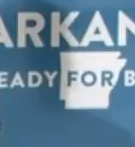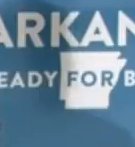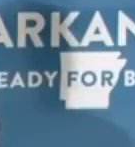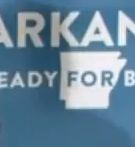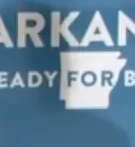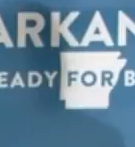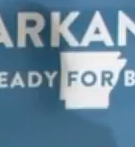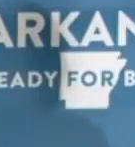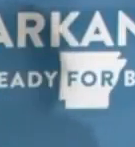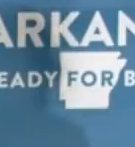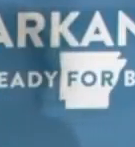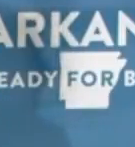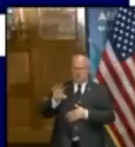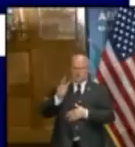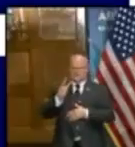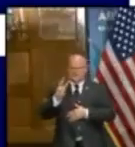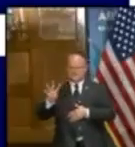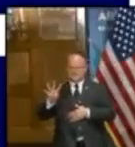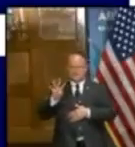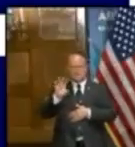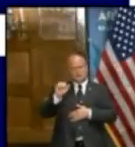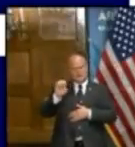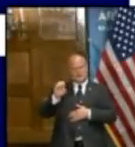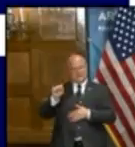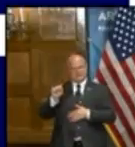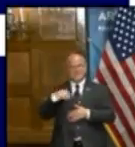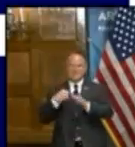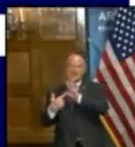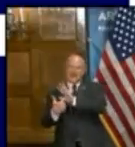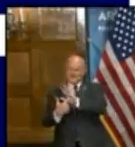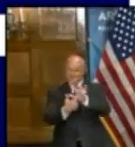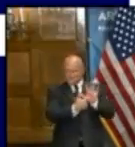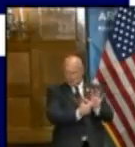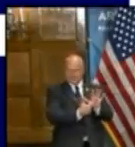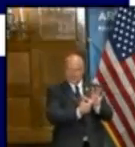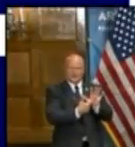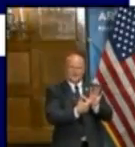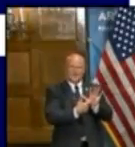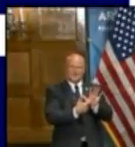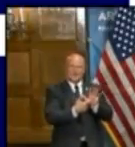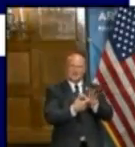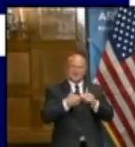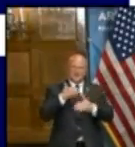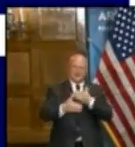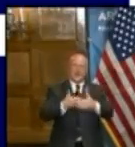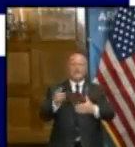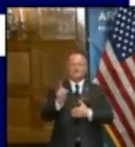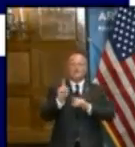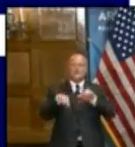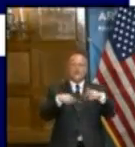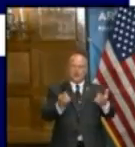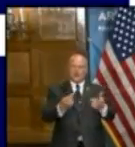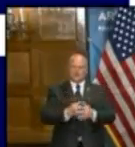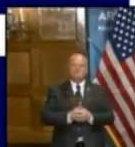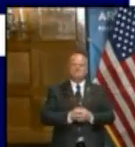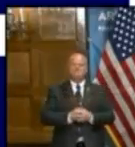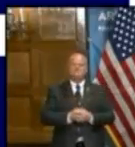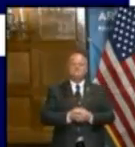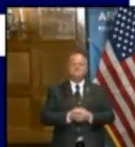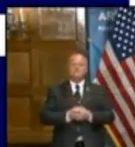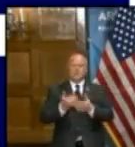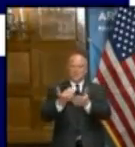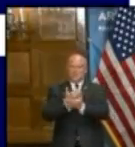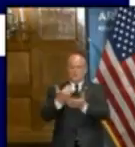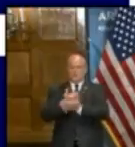what happens to those 64 cases. And let me just show you the pattern as to where they go. You have a